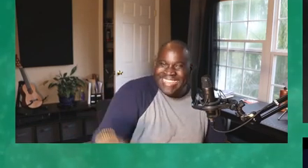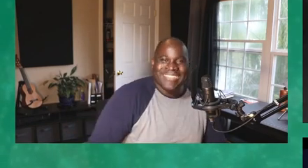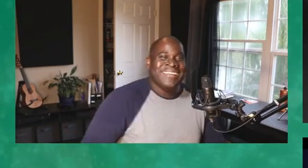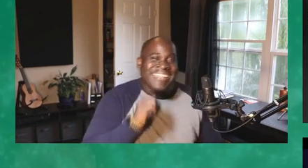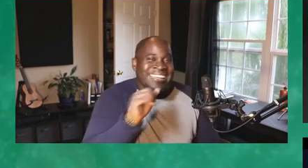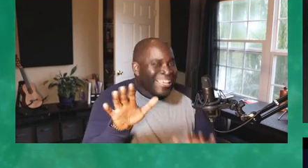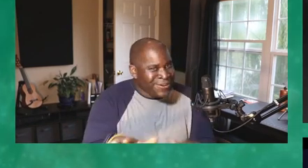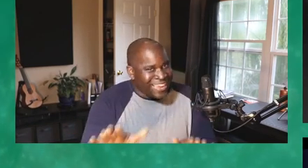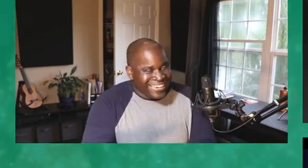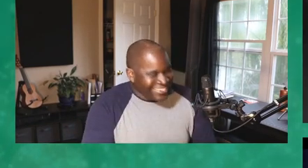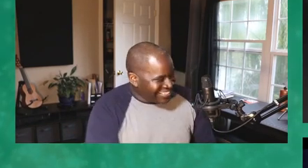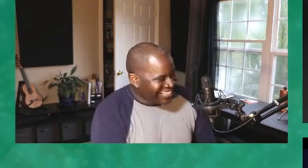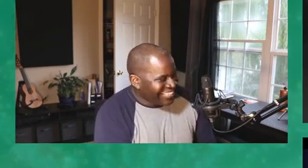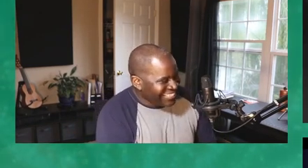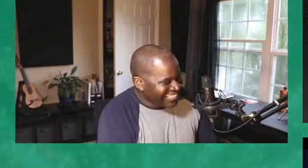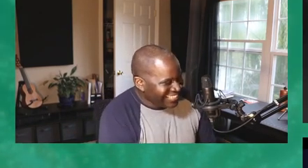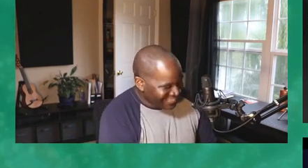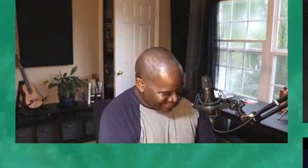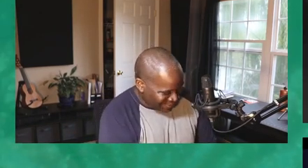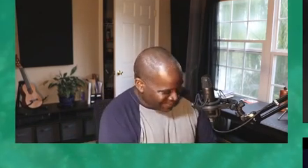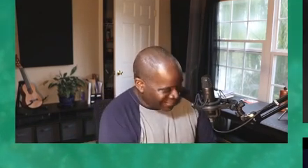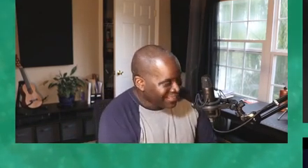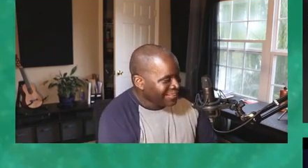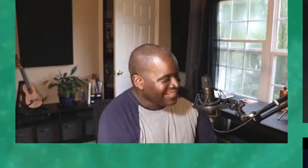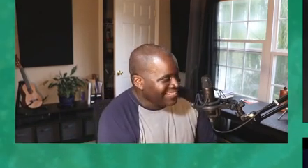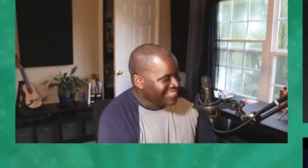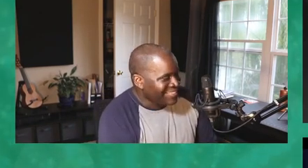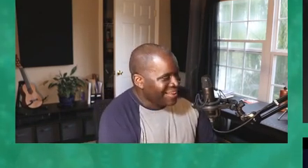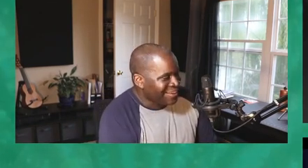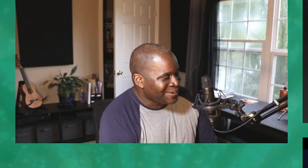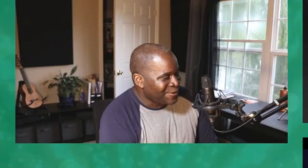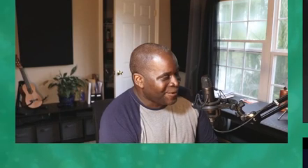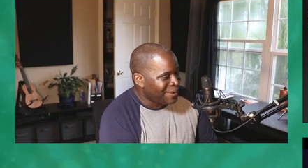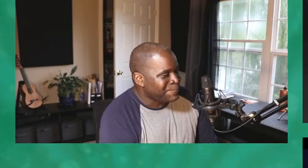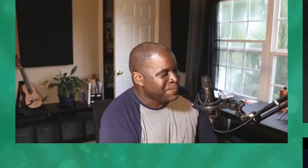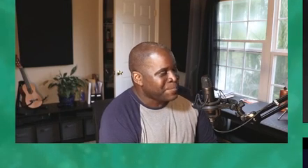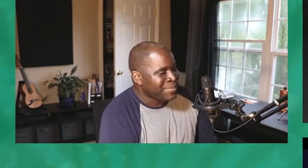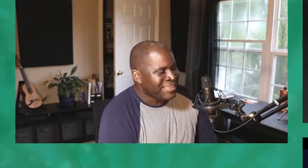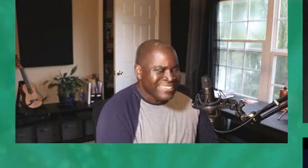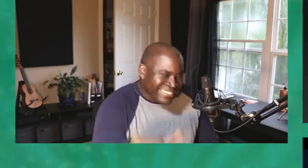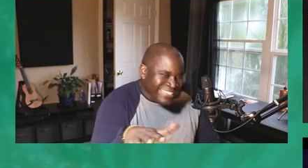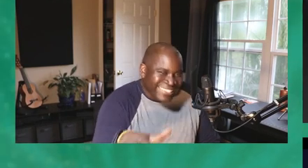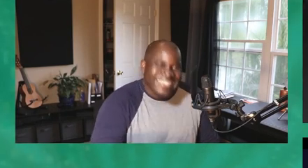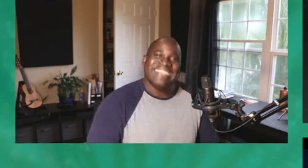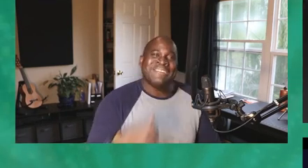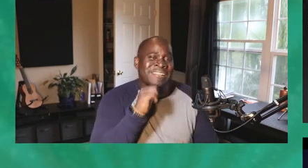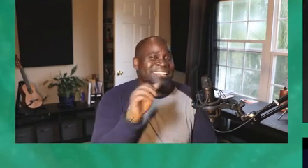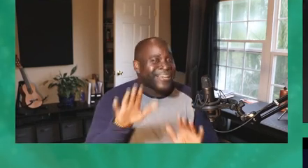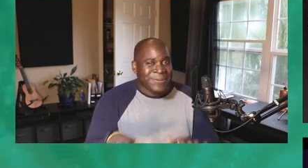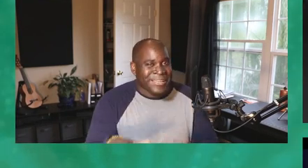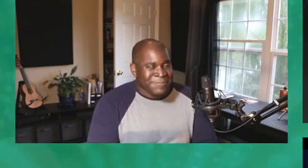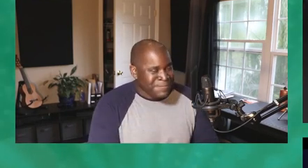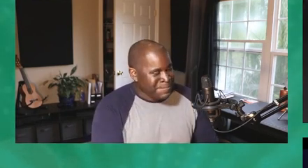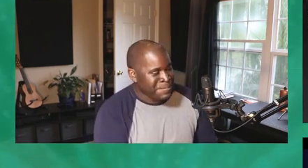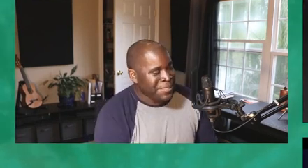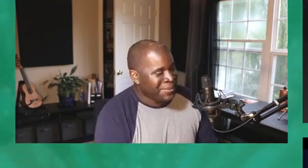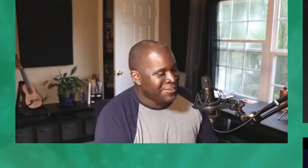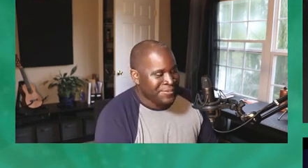Eh. Not great. Excuse me. It's not great. Not